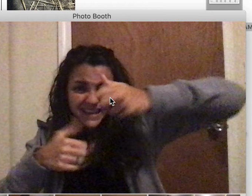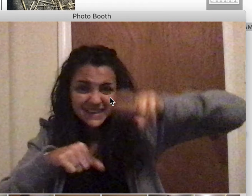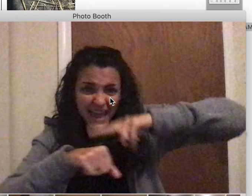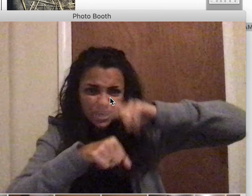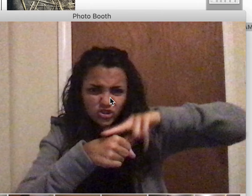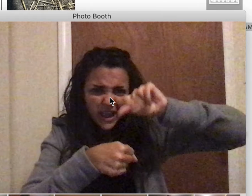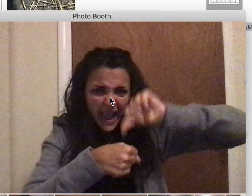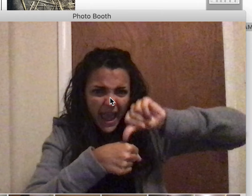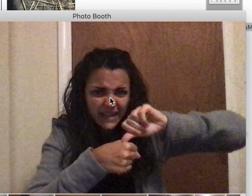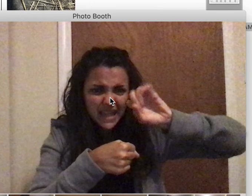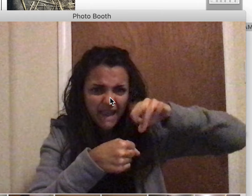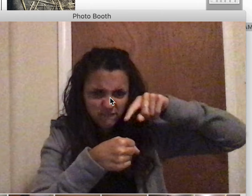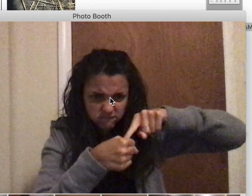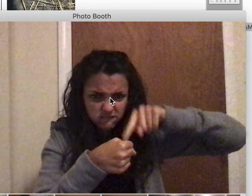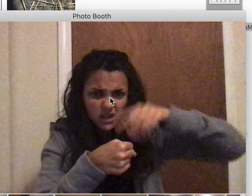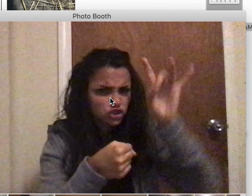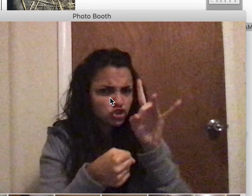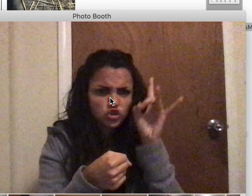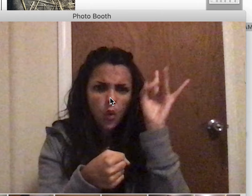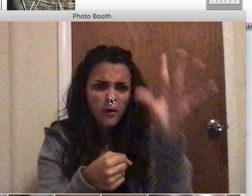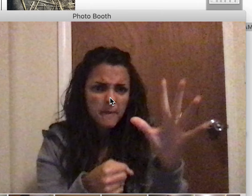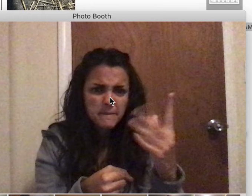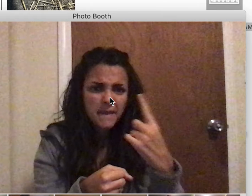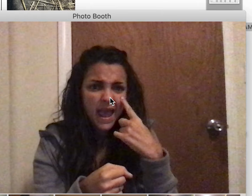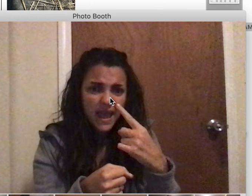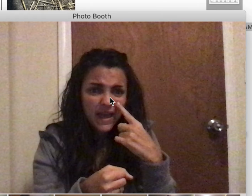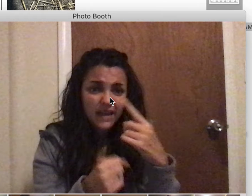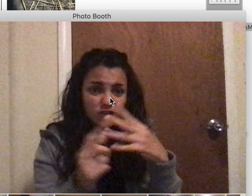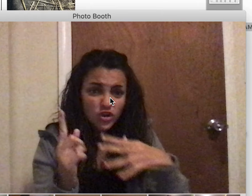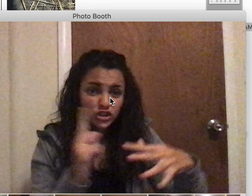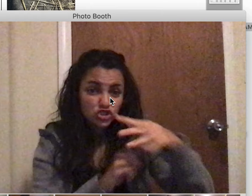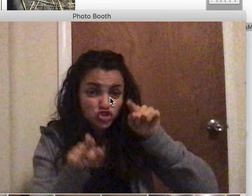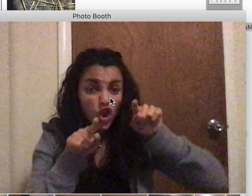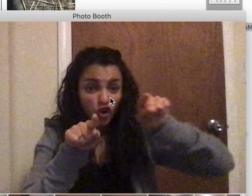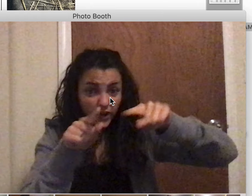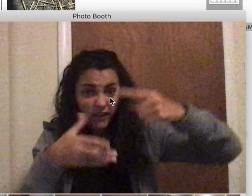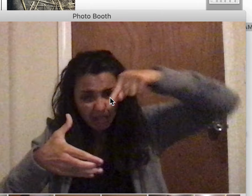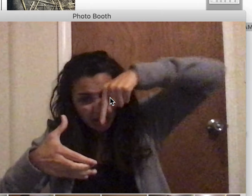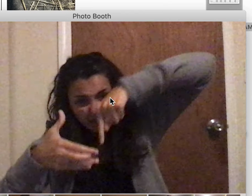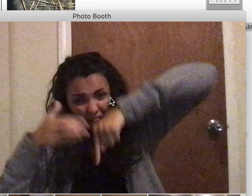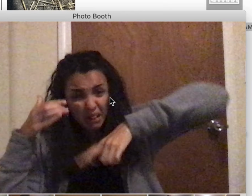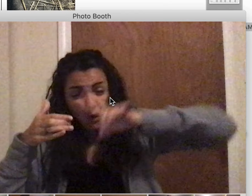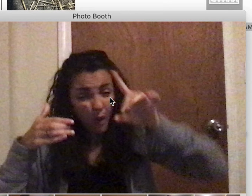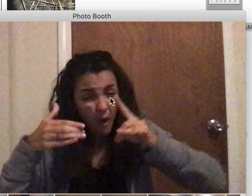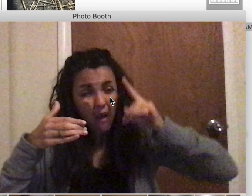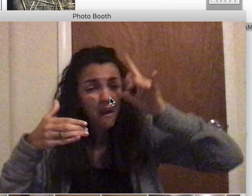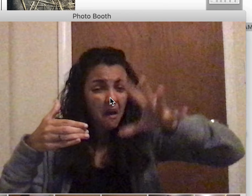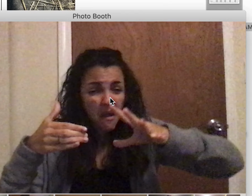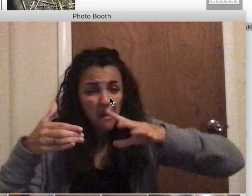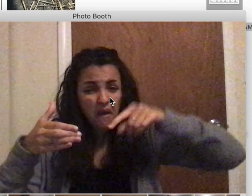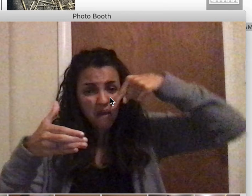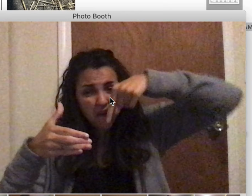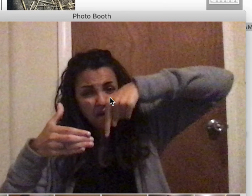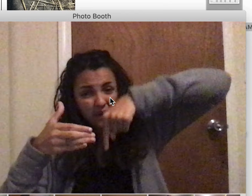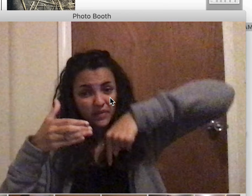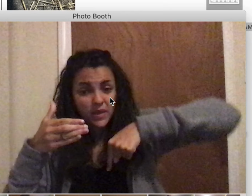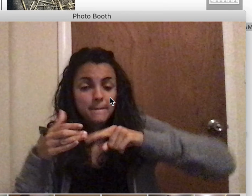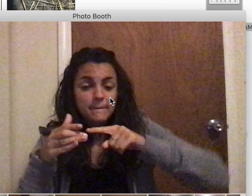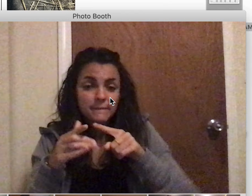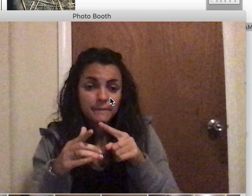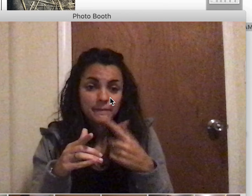environment in the extraction process? Because actually burning it is cleaner than if you were